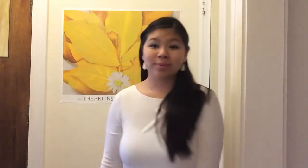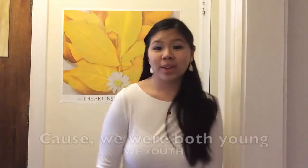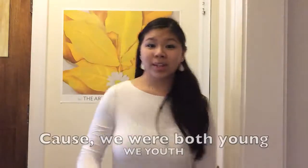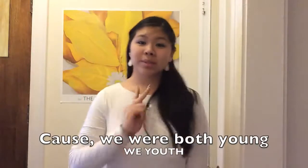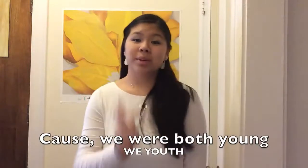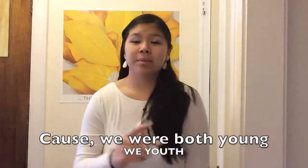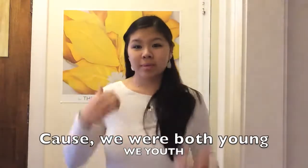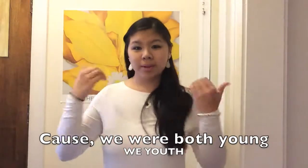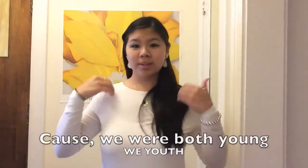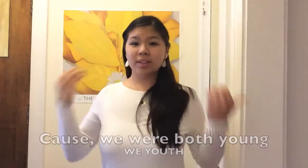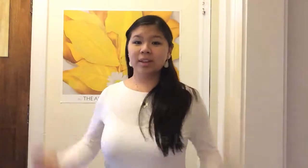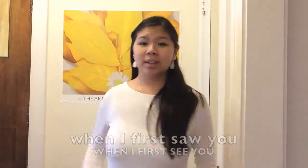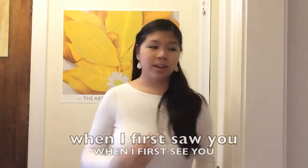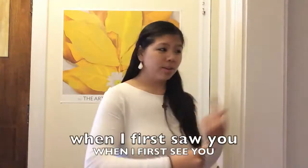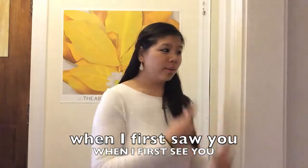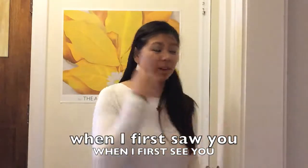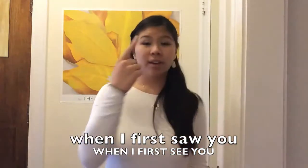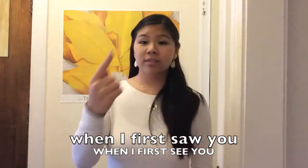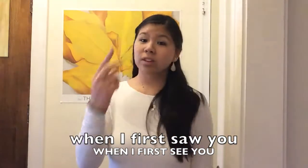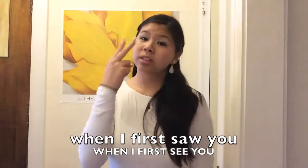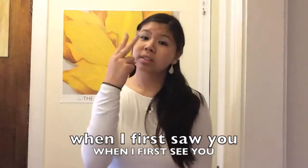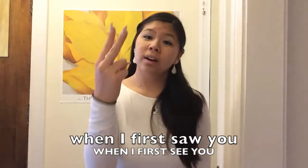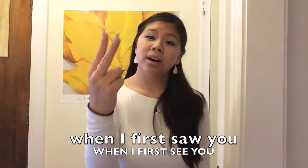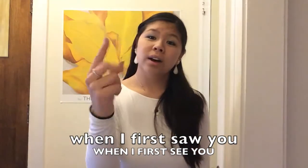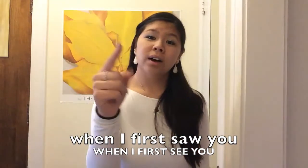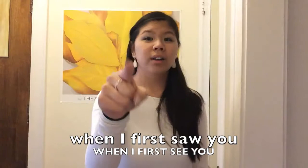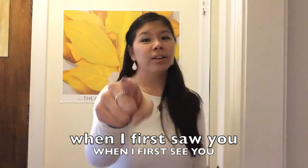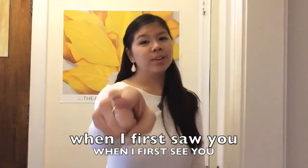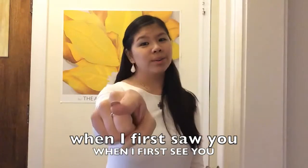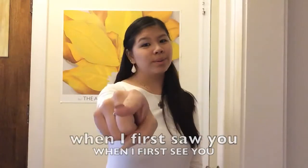We were both young When I first saw you